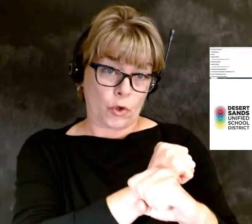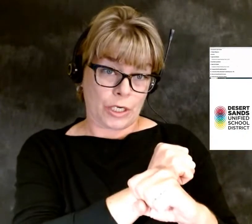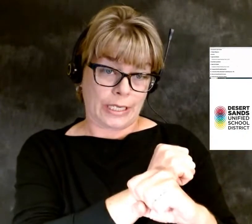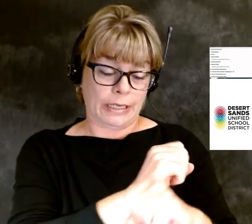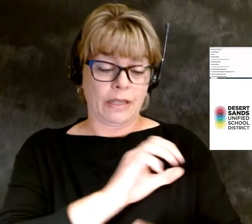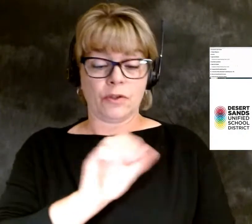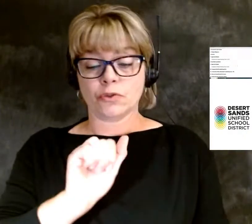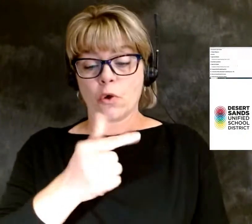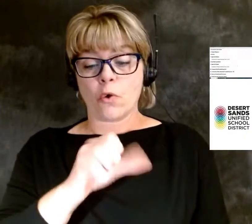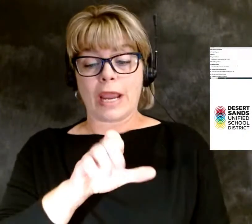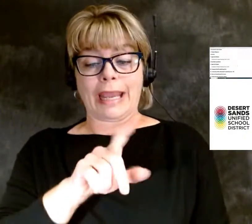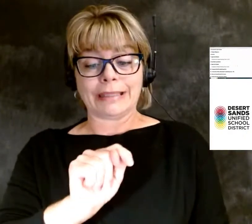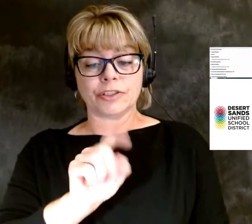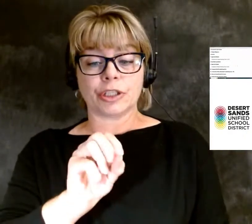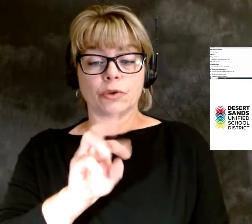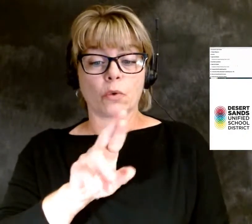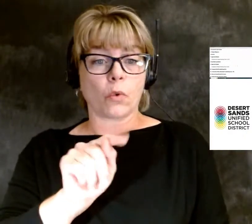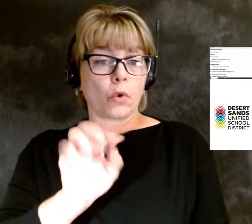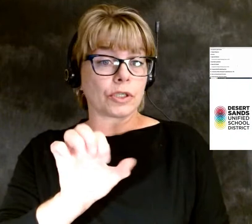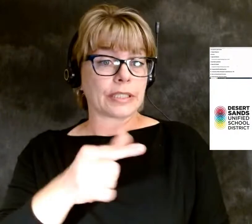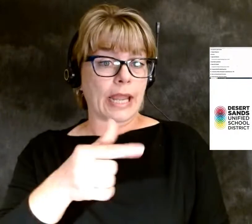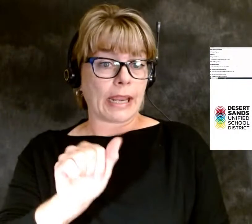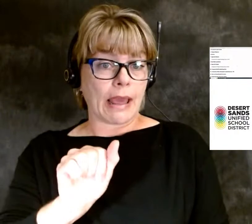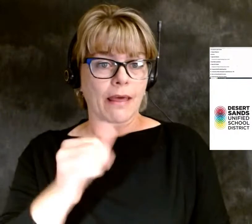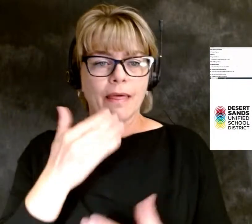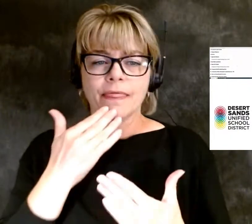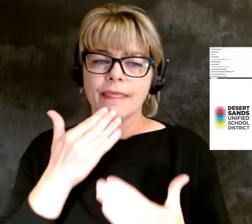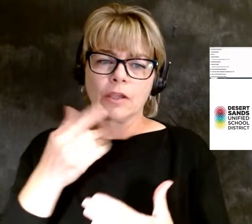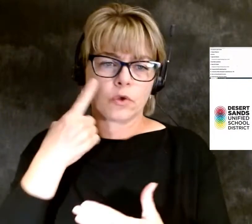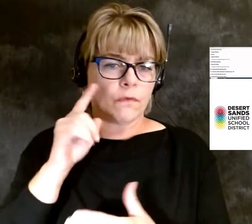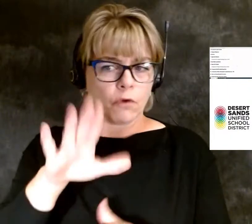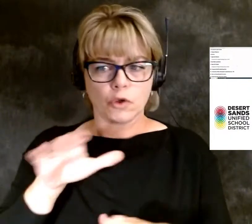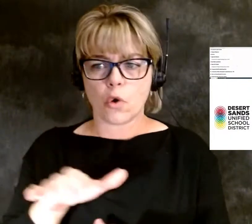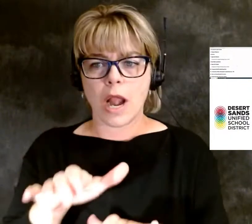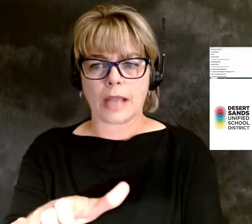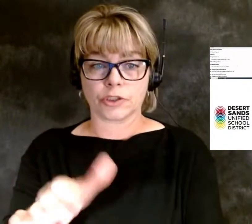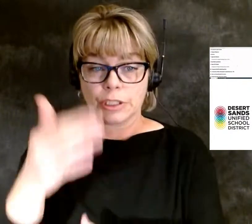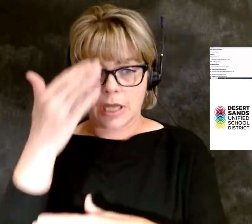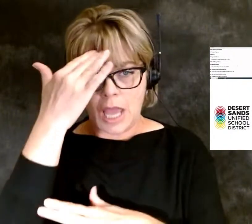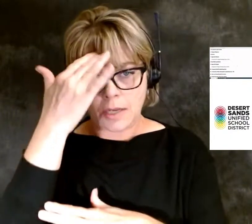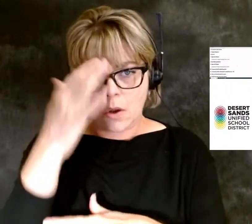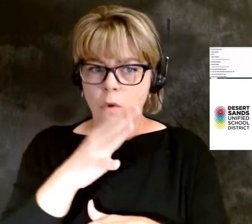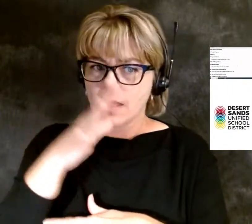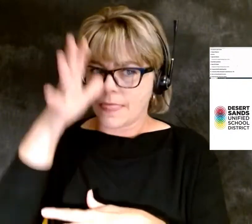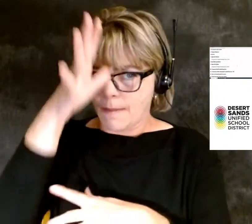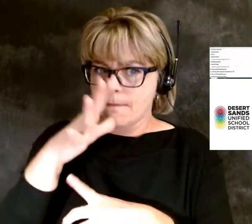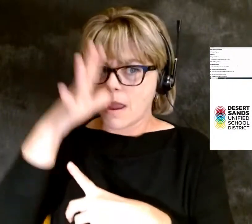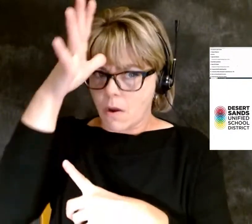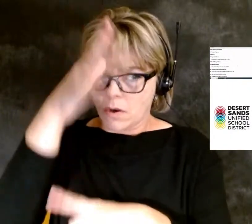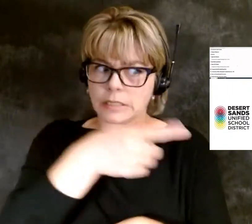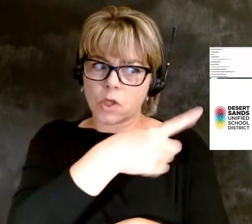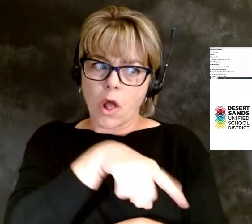thank you for what you did. I know that the parents appreciate it more than you can imagine.